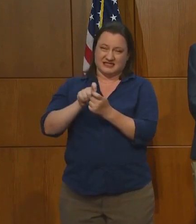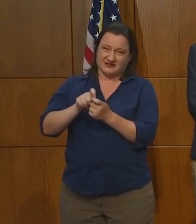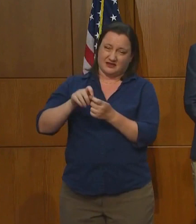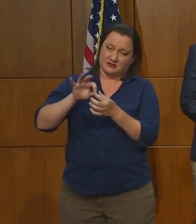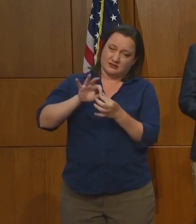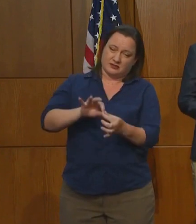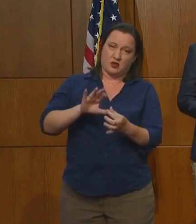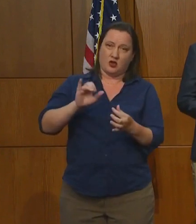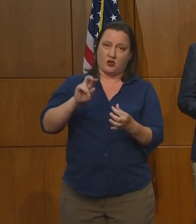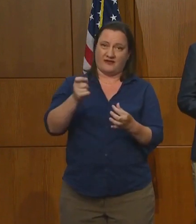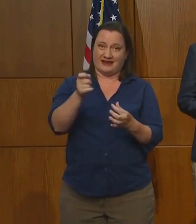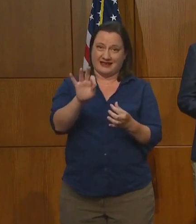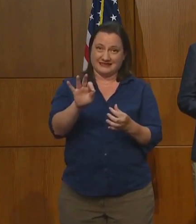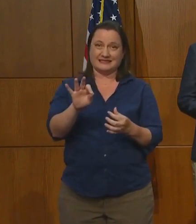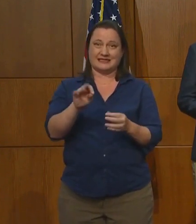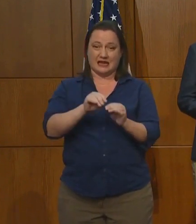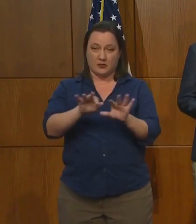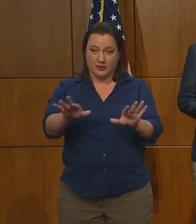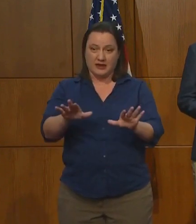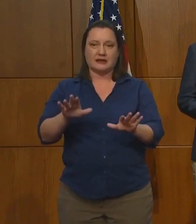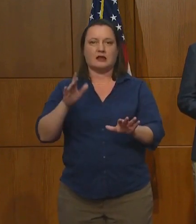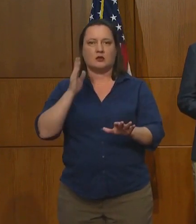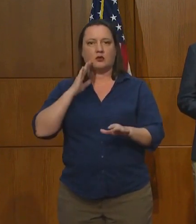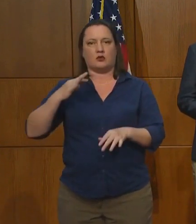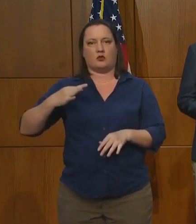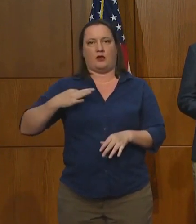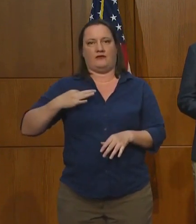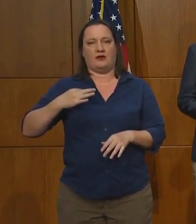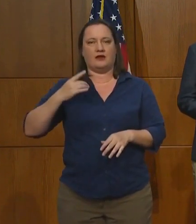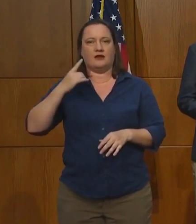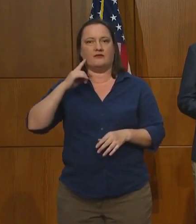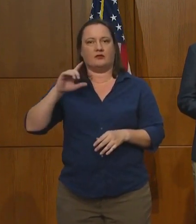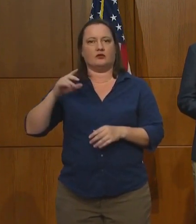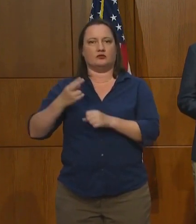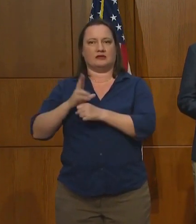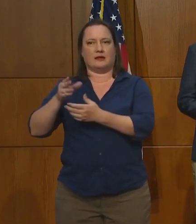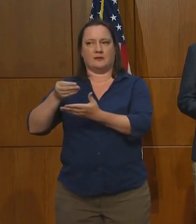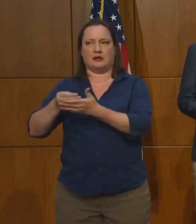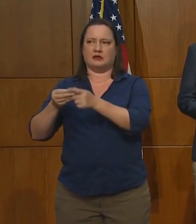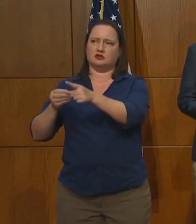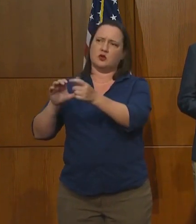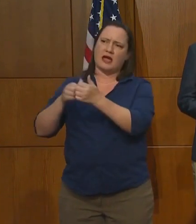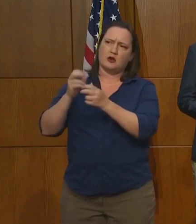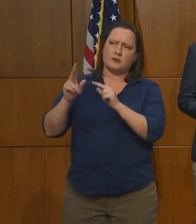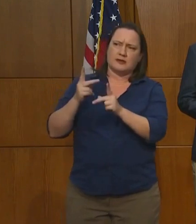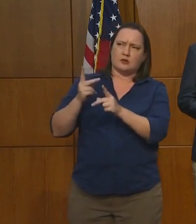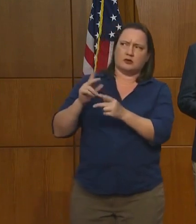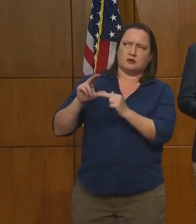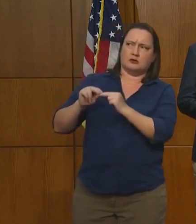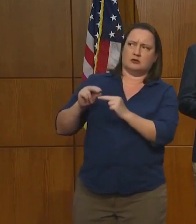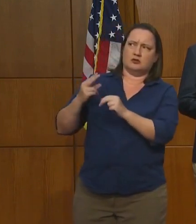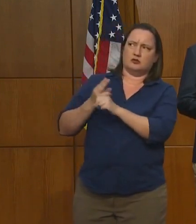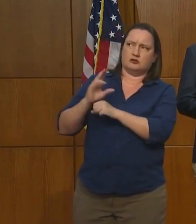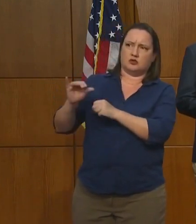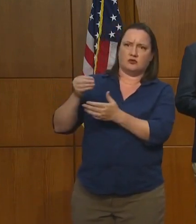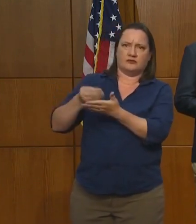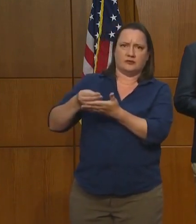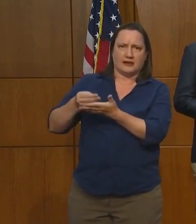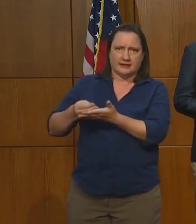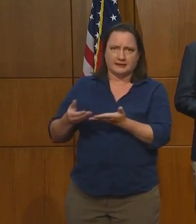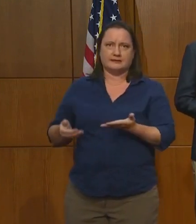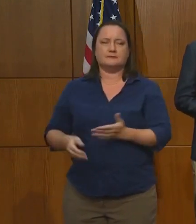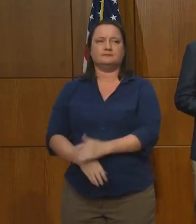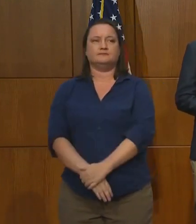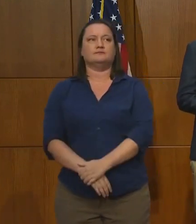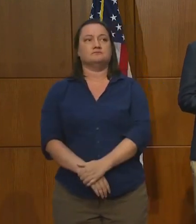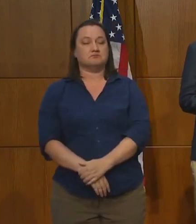those monies would be eligible under the CARES Act. And how do these individuals tap in to get those funds? Couple ways. There